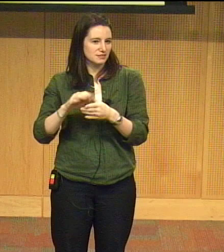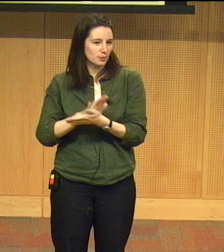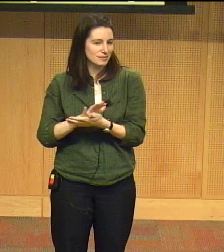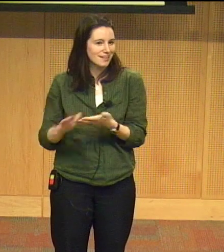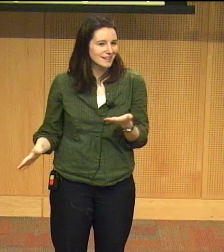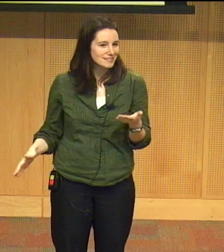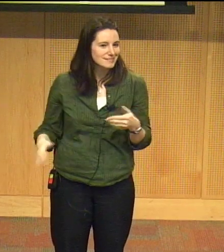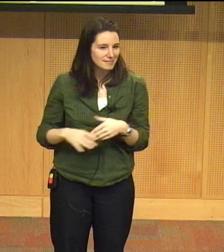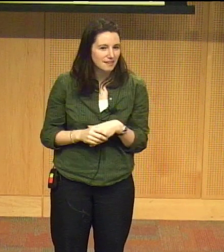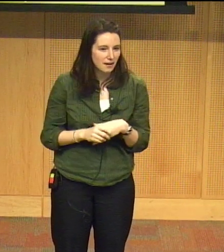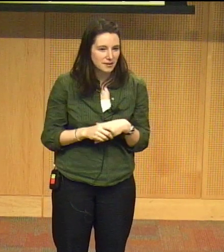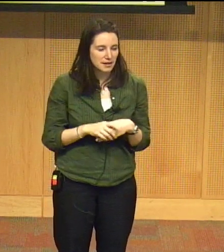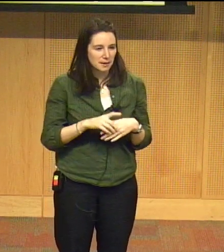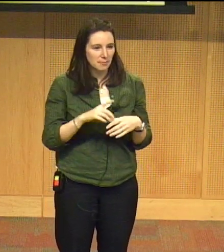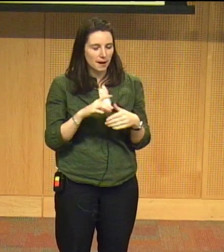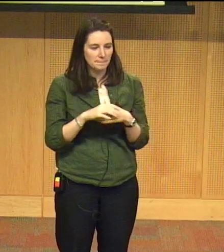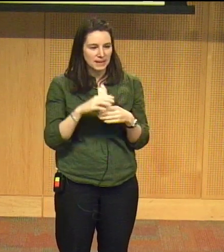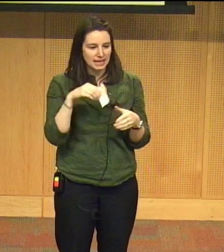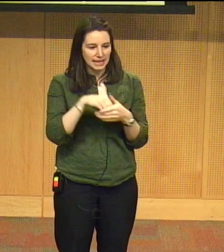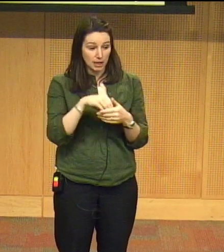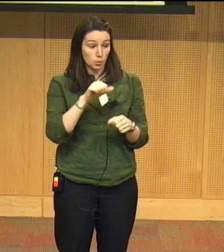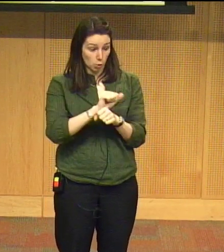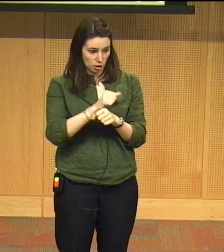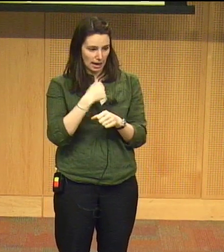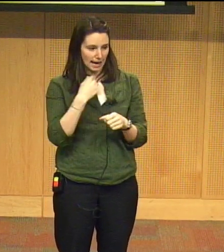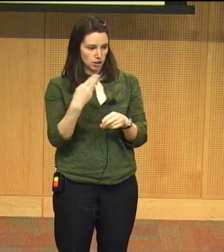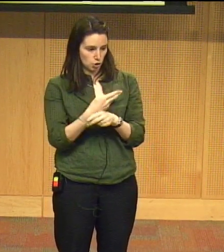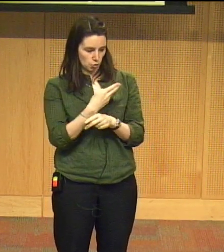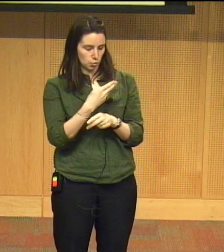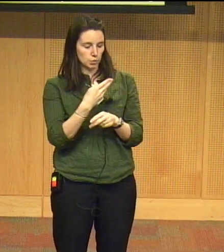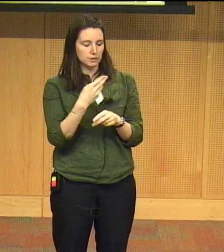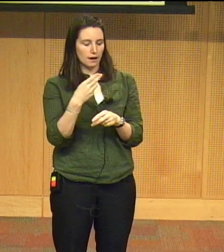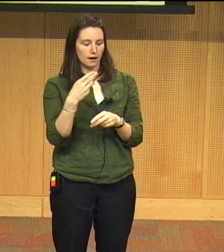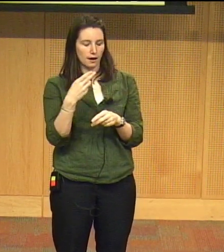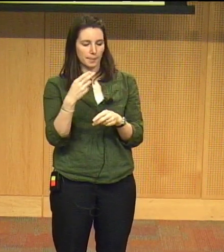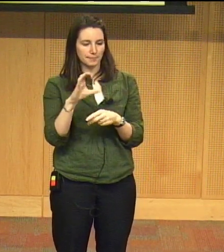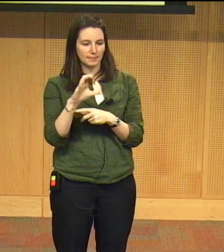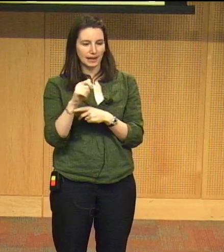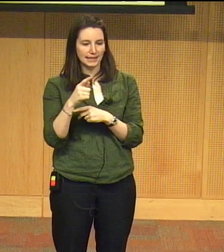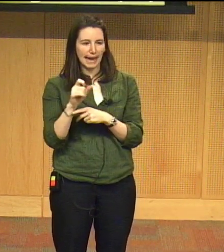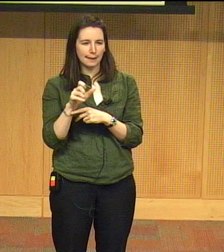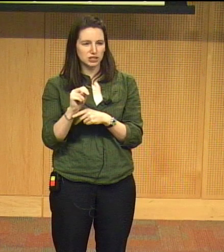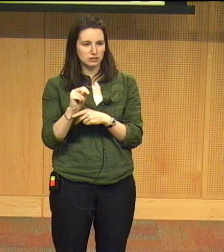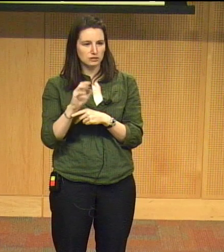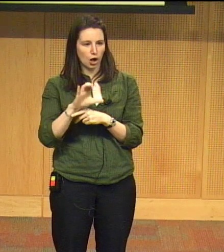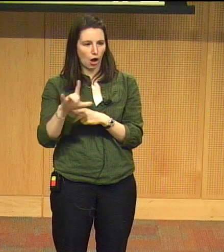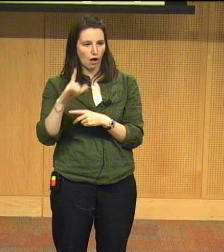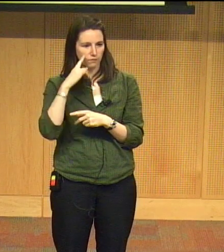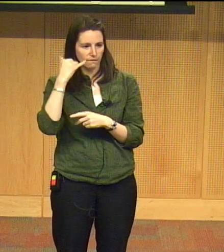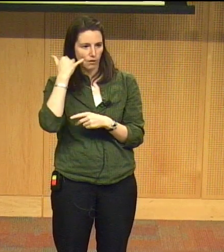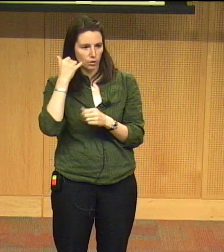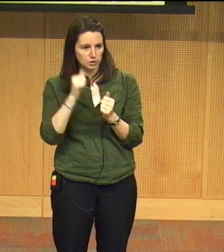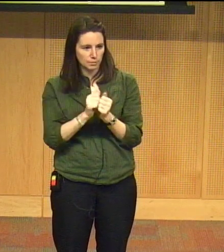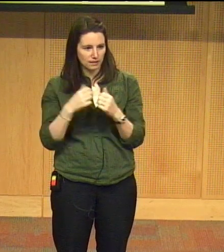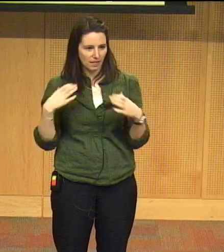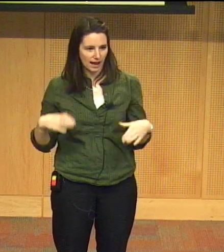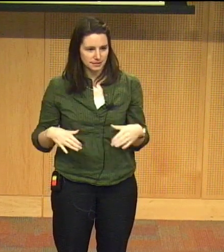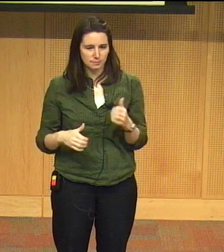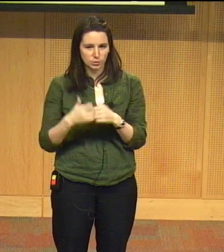it's nice. But in work, I use caption call for phones with clients. Most of the